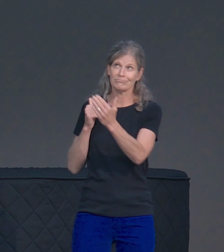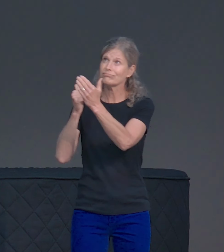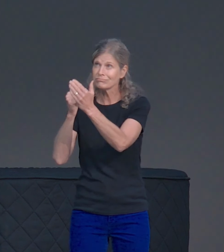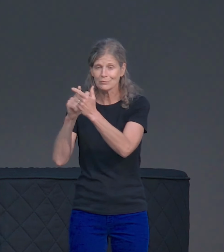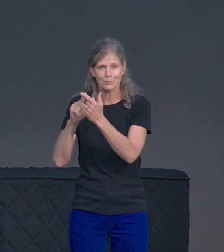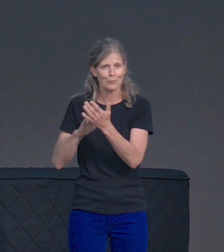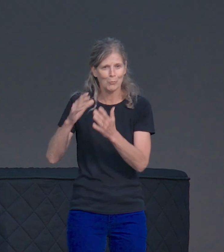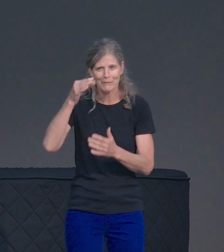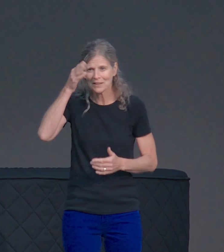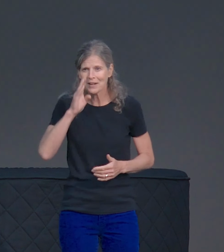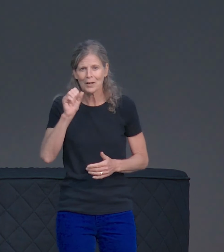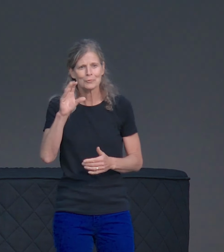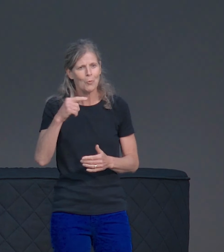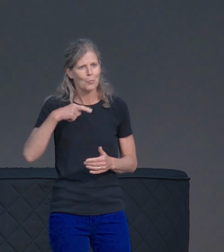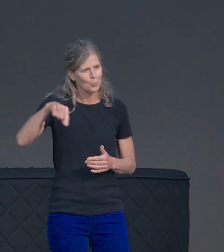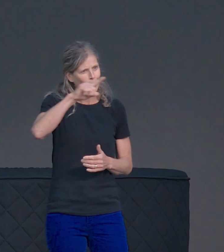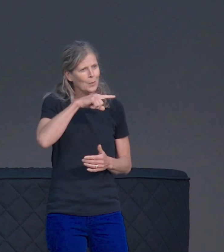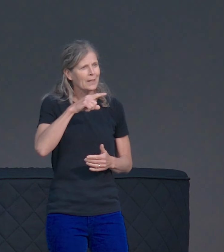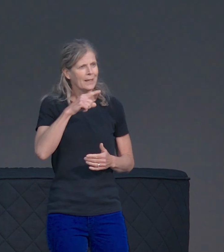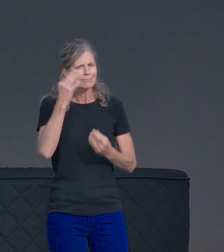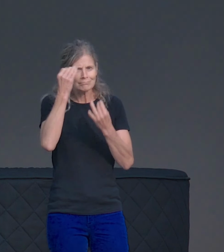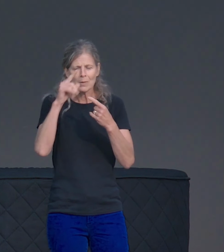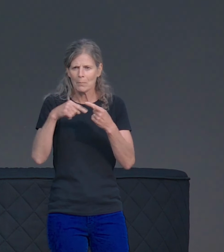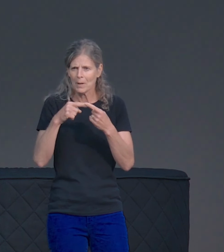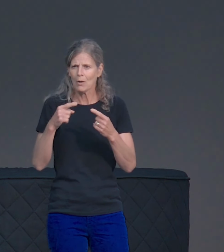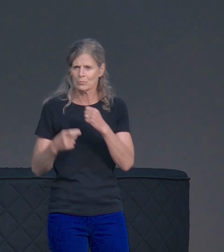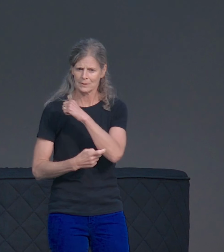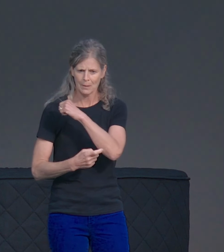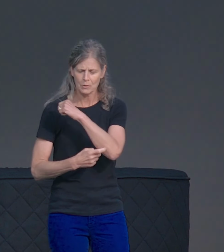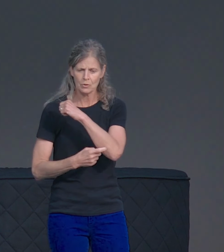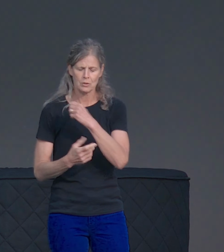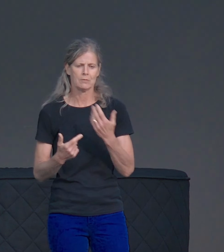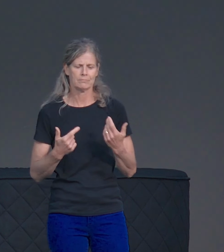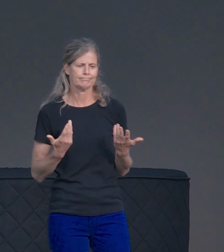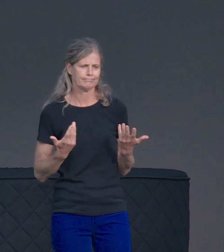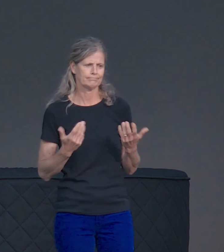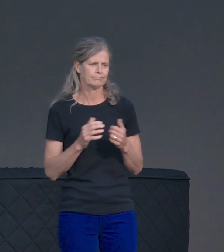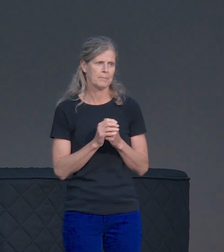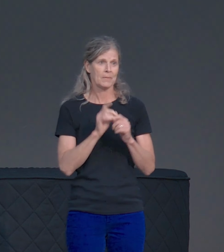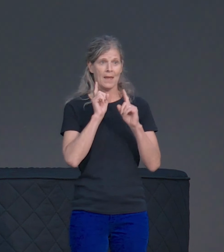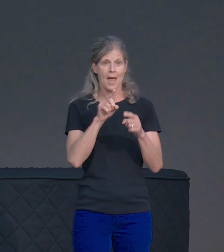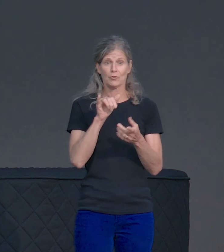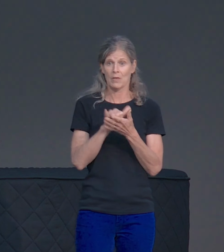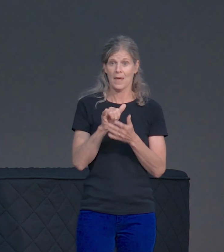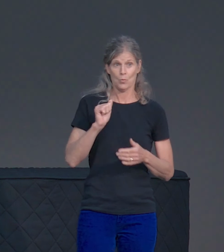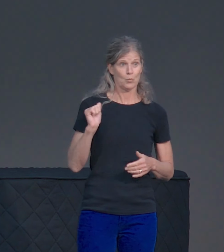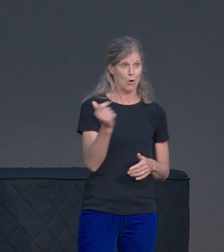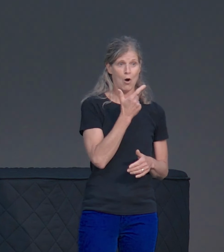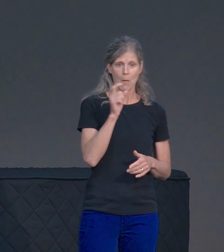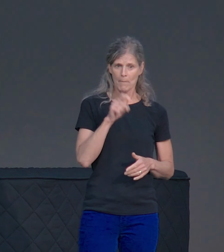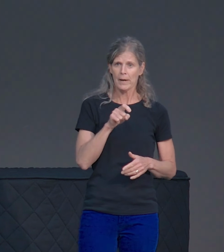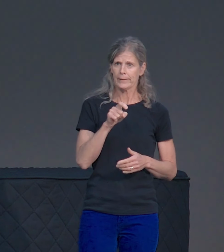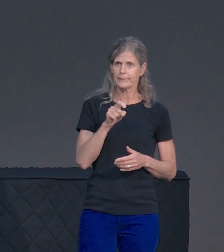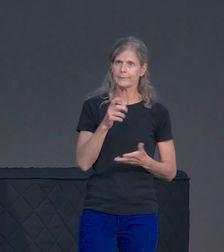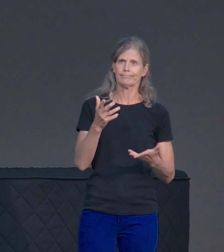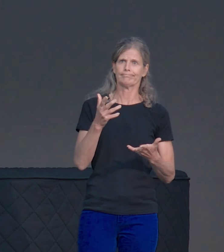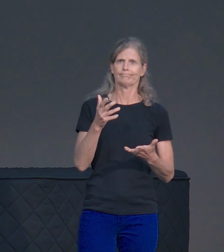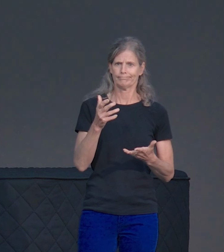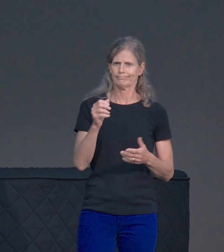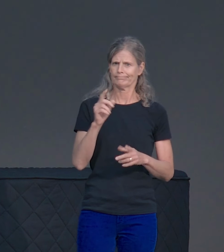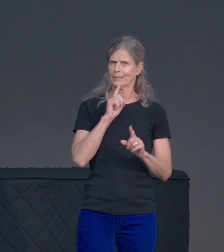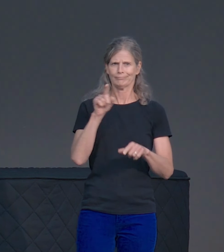so as we consider temptation this morning, the answer that we all must give and acknowledge is,